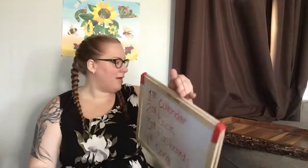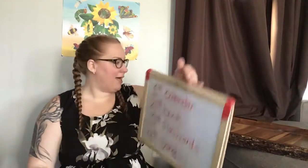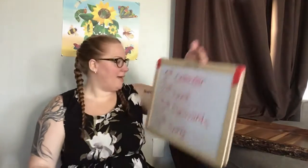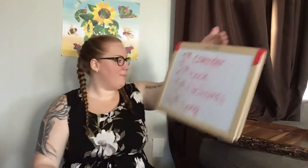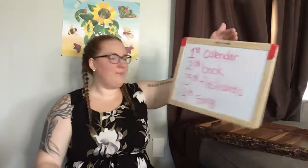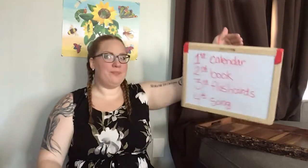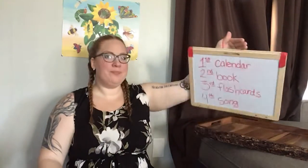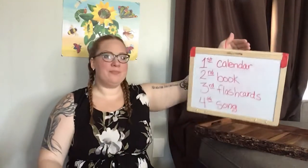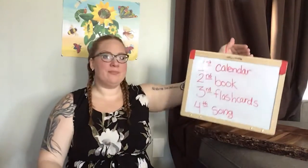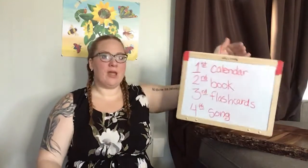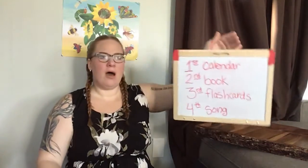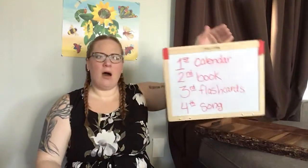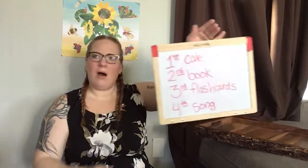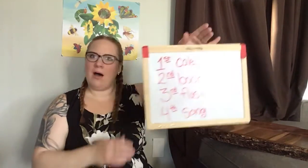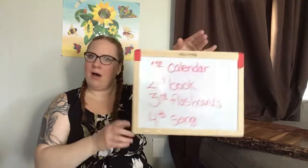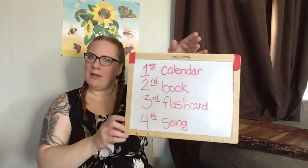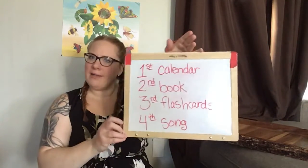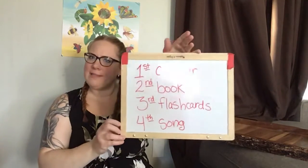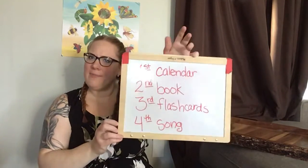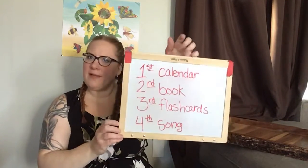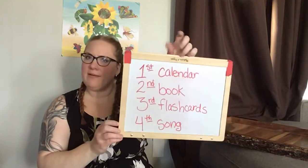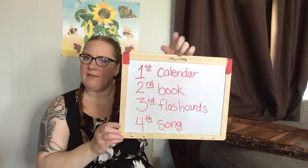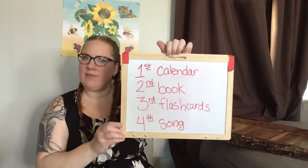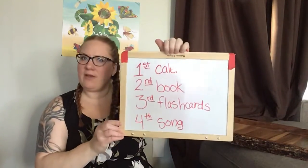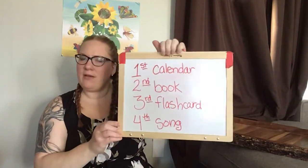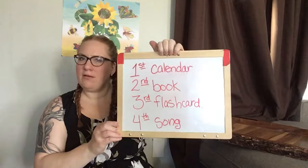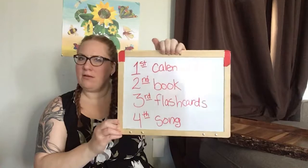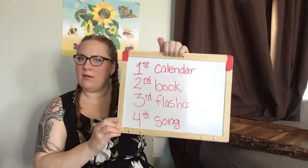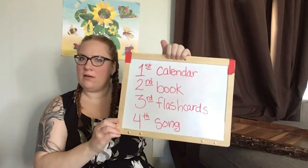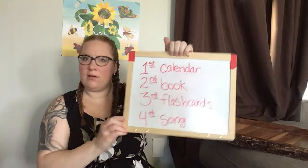Okay. It's something different.